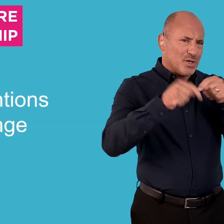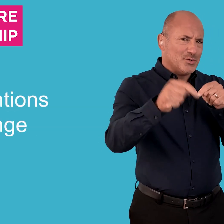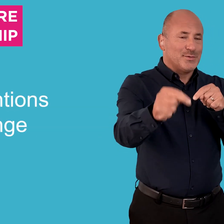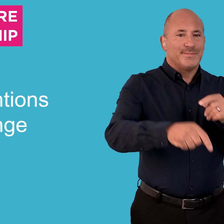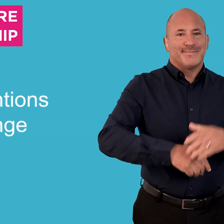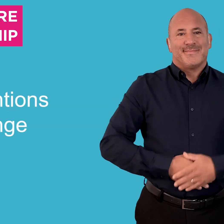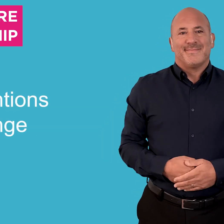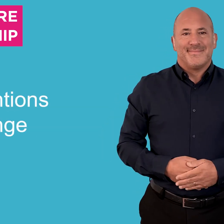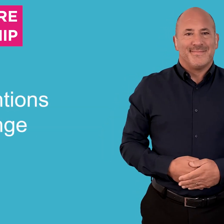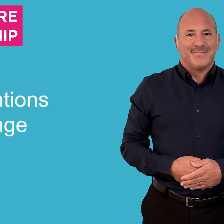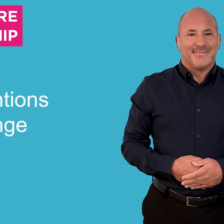Interventions for change.